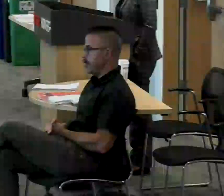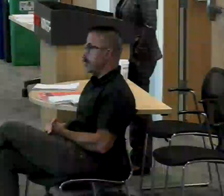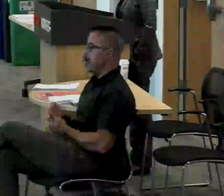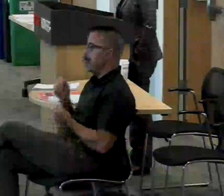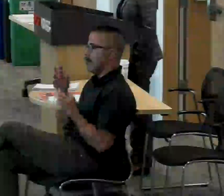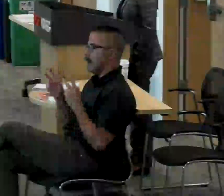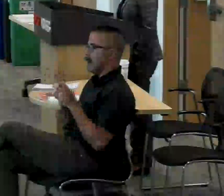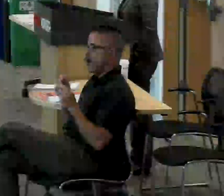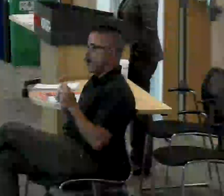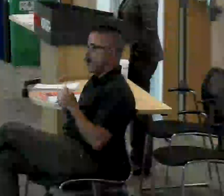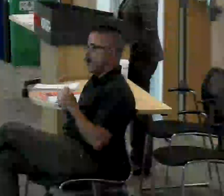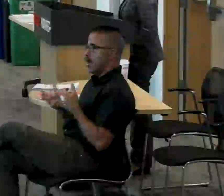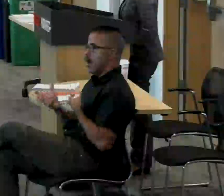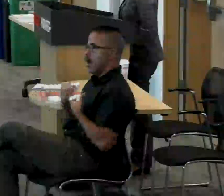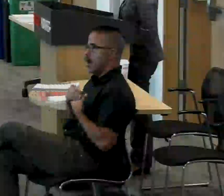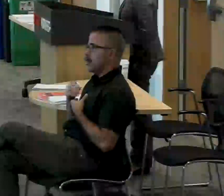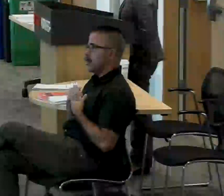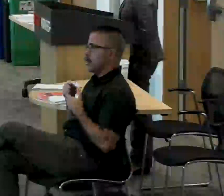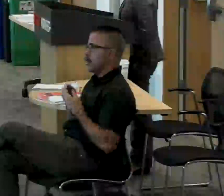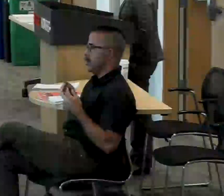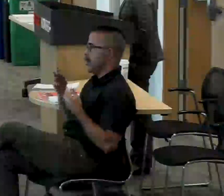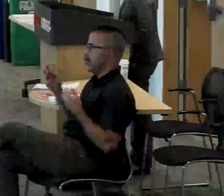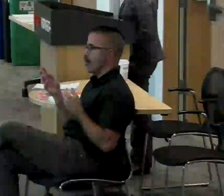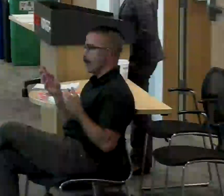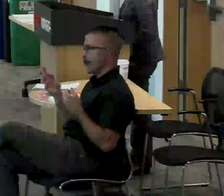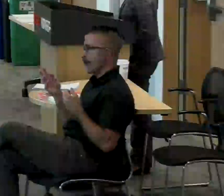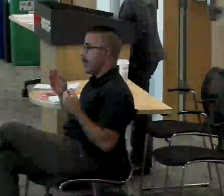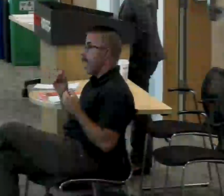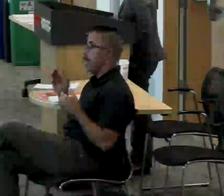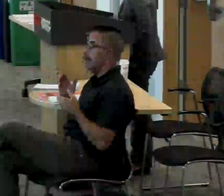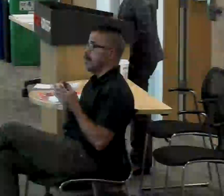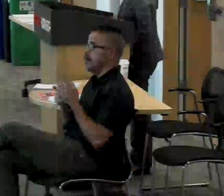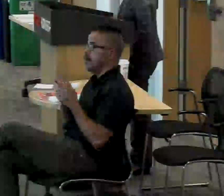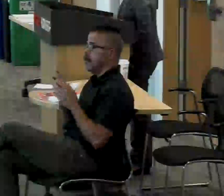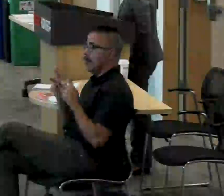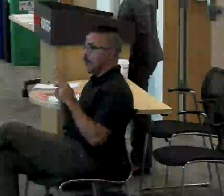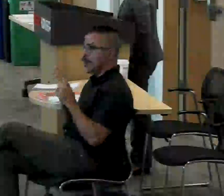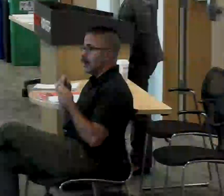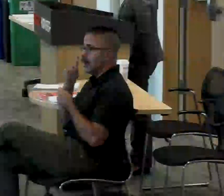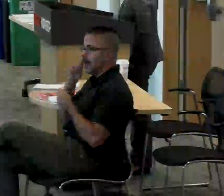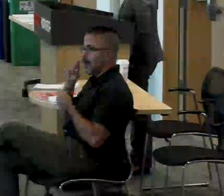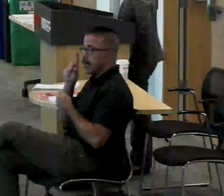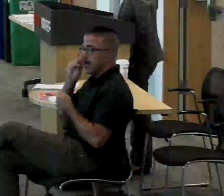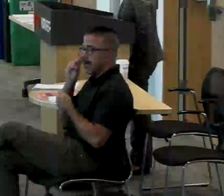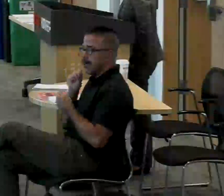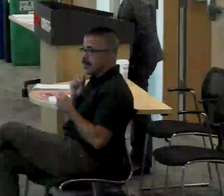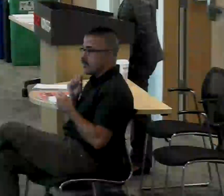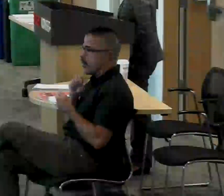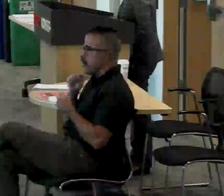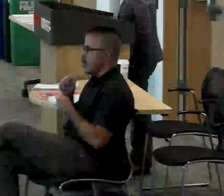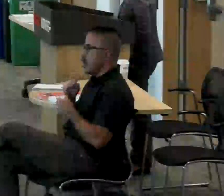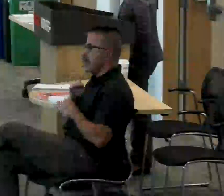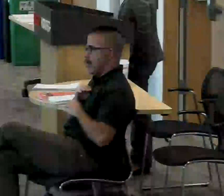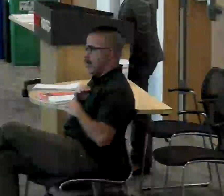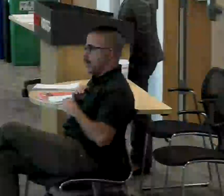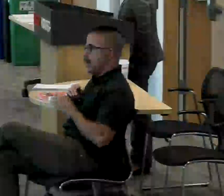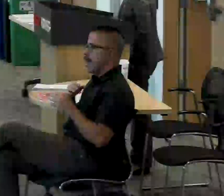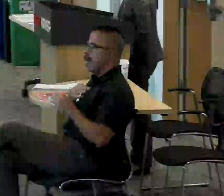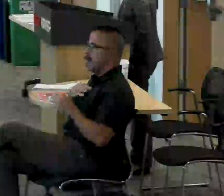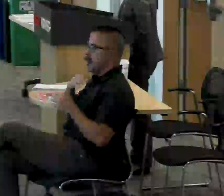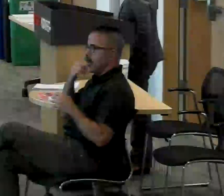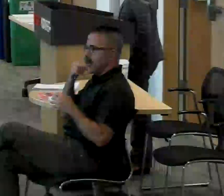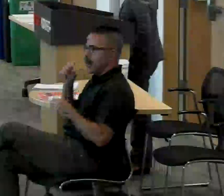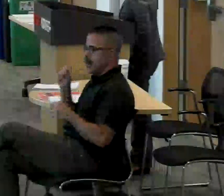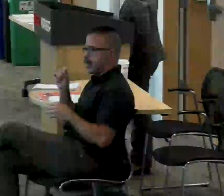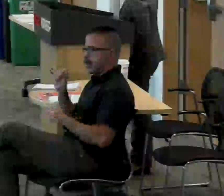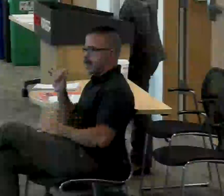spectrum, even some folks that have Down syndrome don't meet the eligibility criteria for SSI or SSDI.